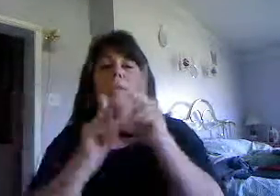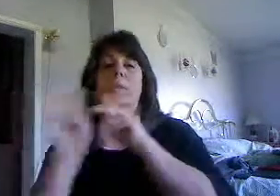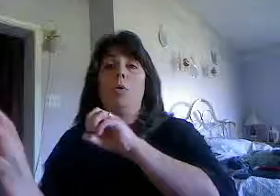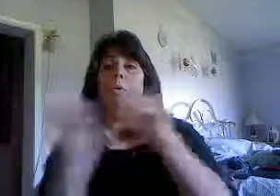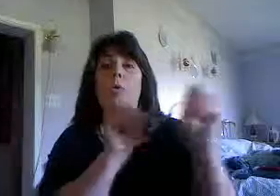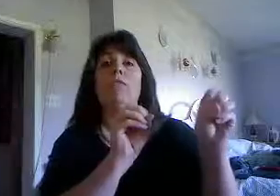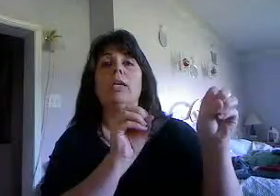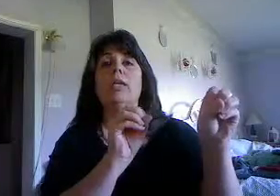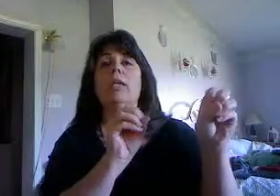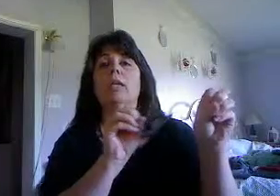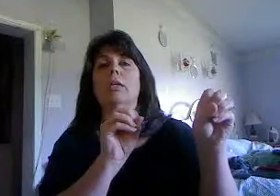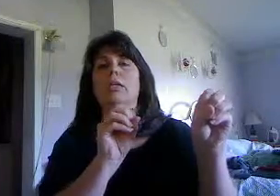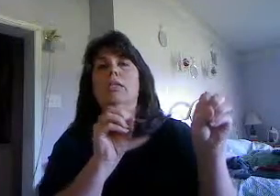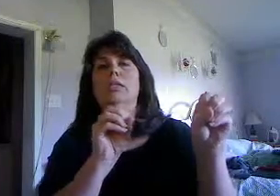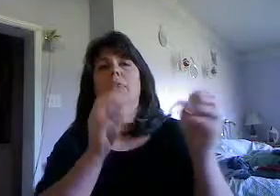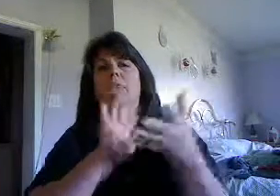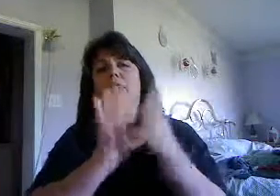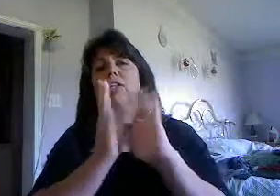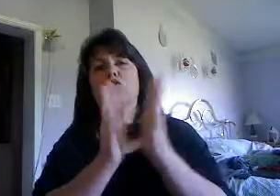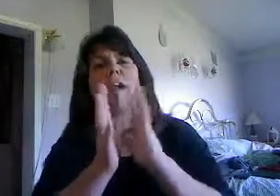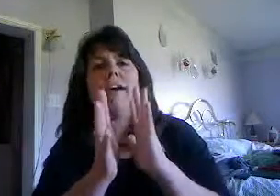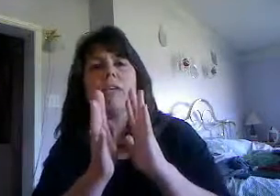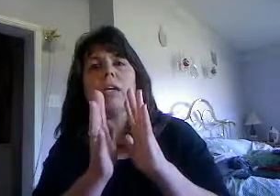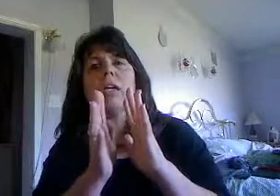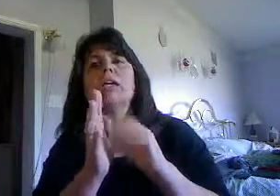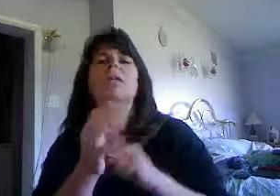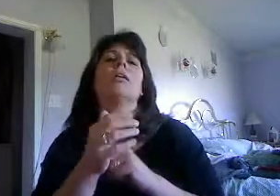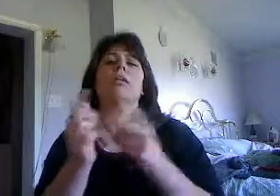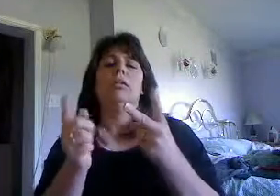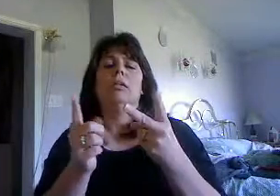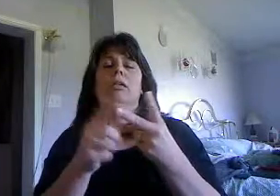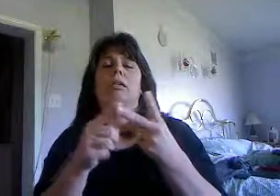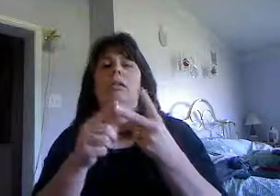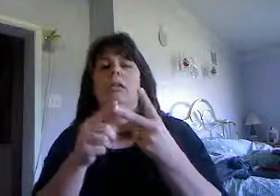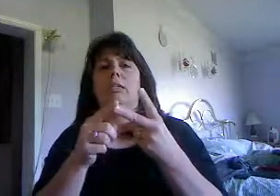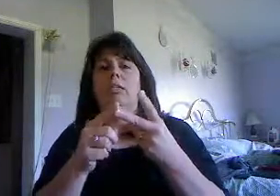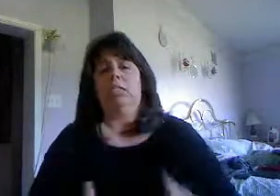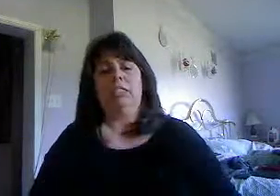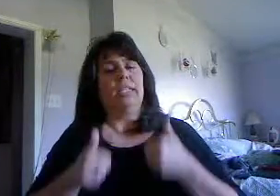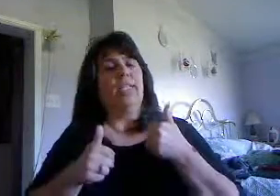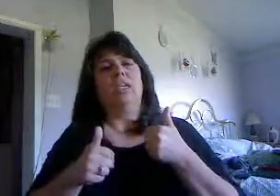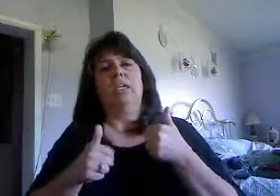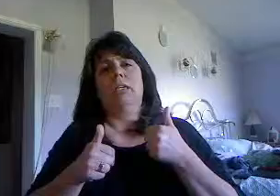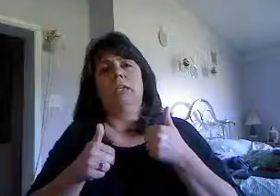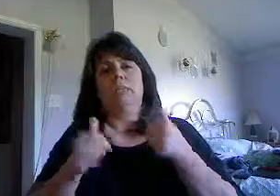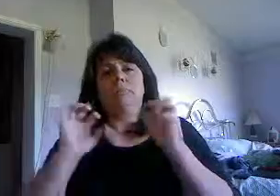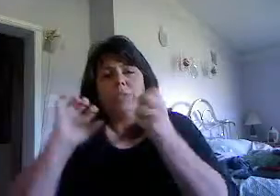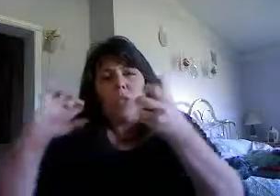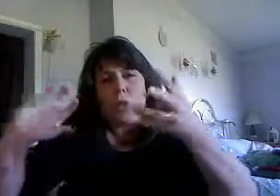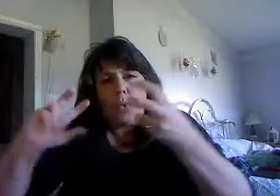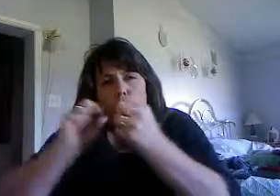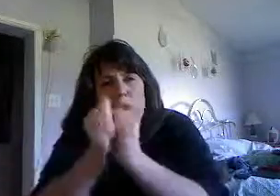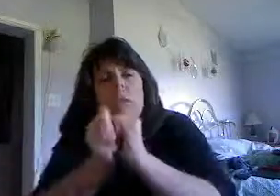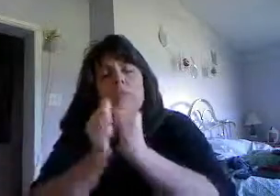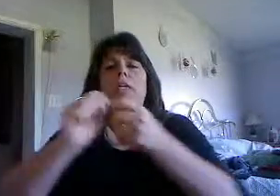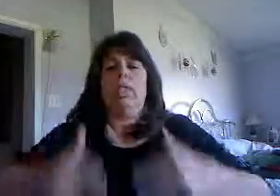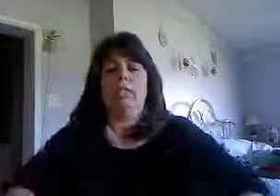cities. Traffic congestion, crowded living conditions, and pollution made many city